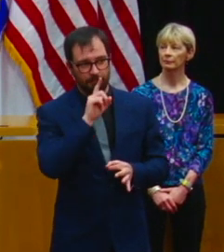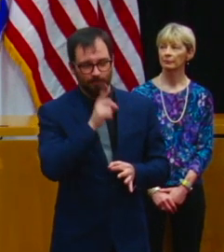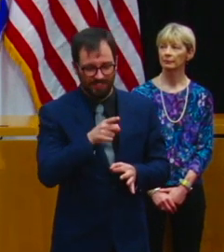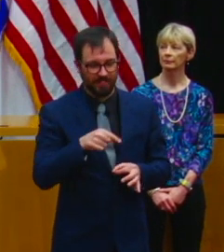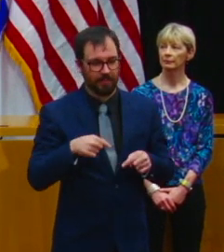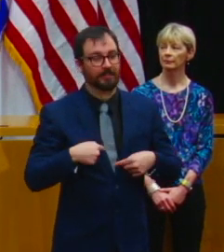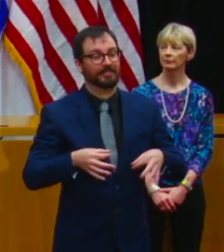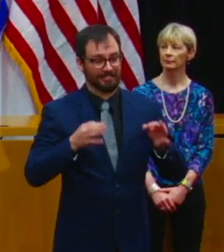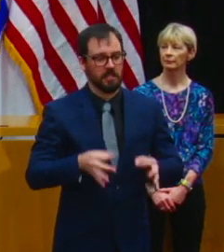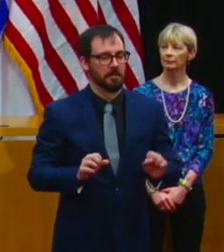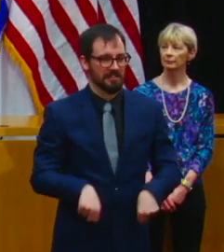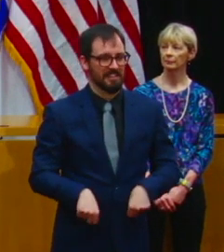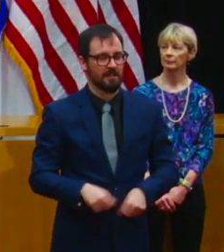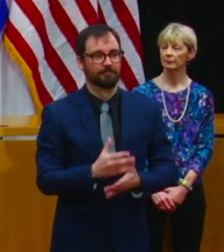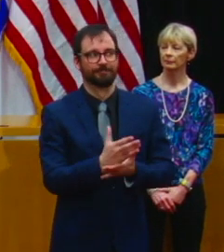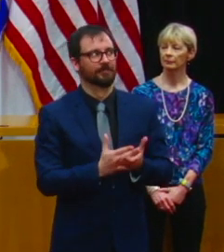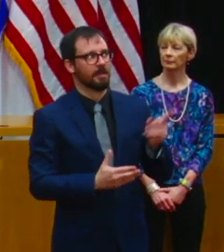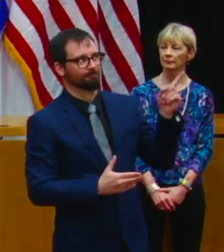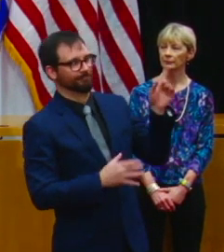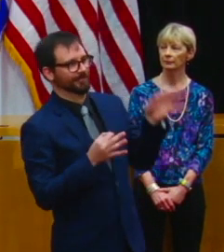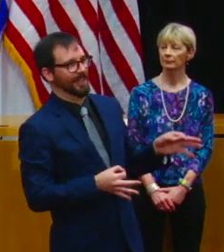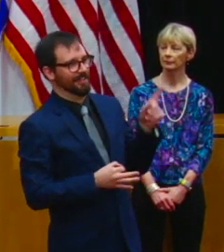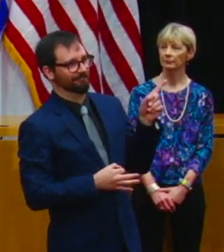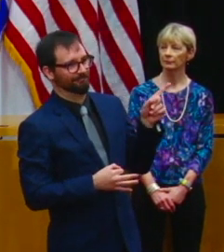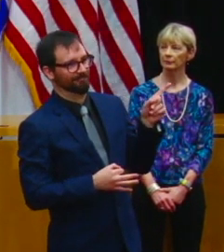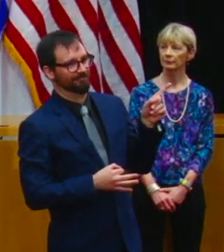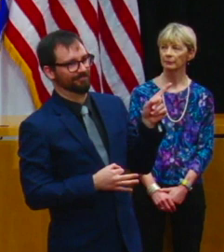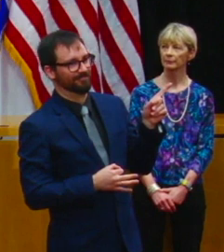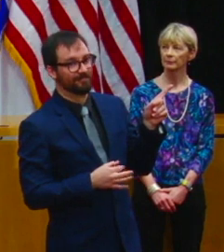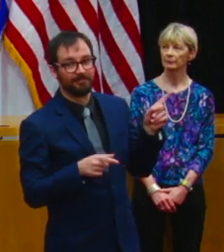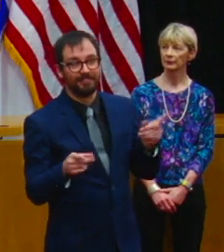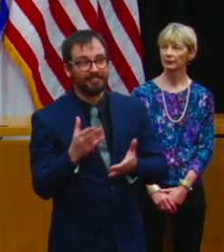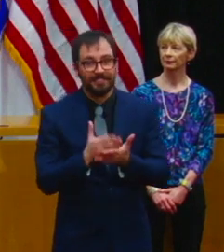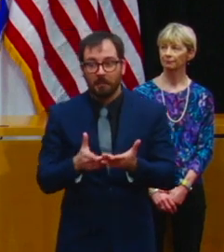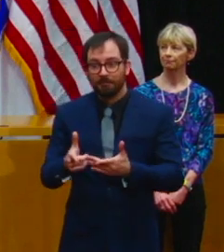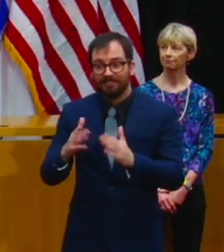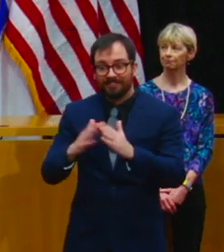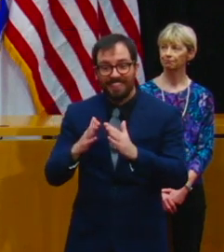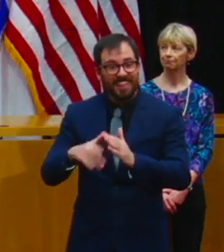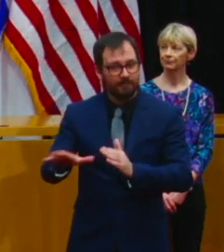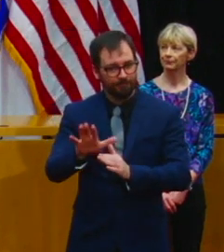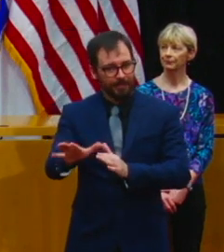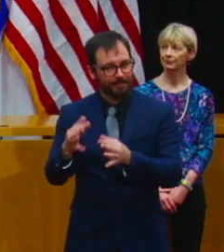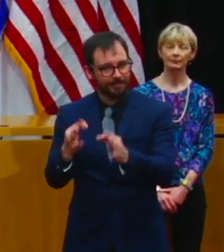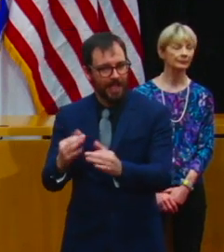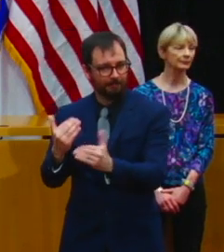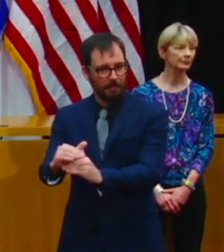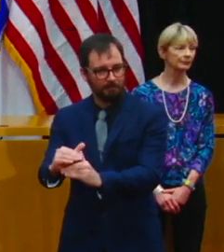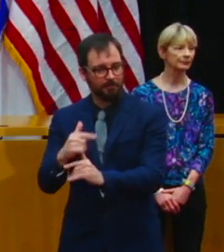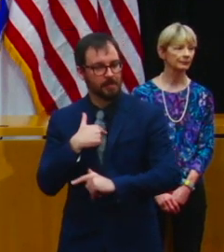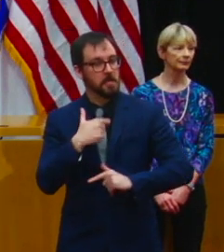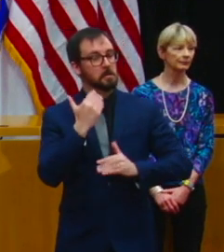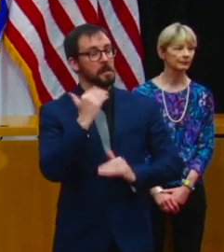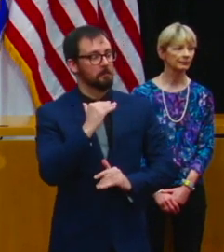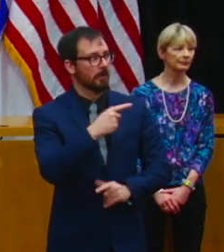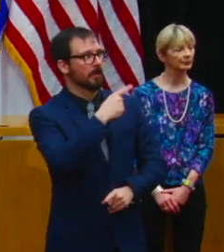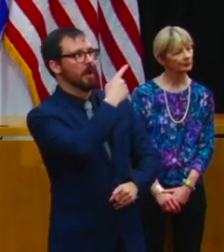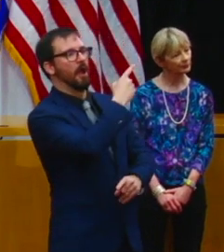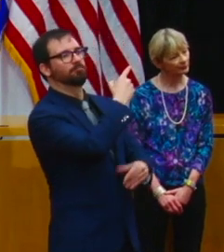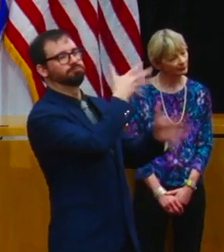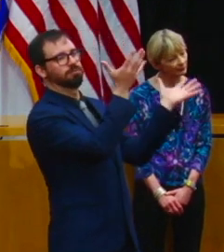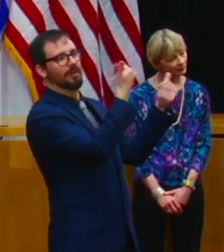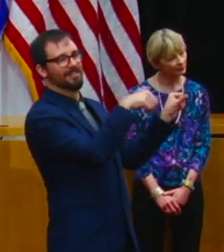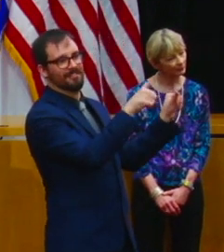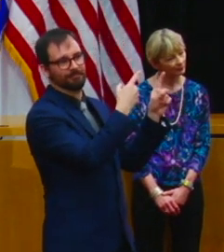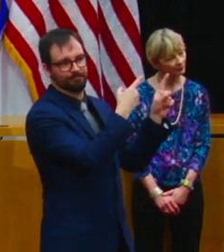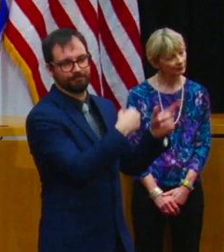what you can really do with respect to interstate travel and transportation as well. Thanks, everybody. State restrictions are still there. Can you